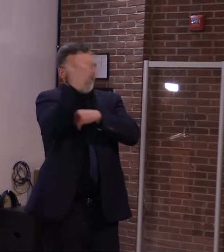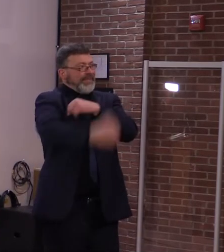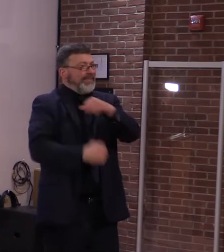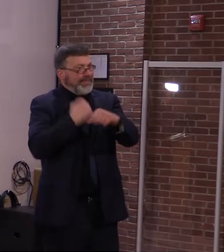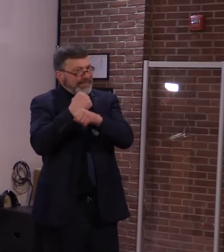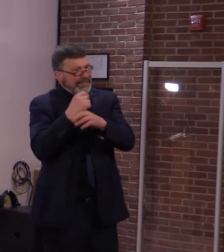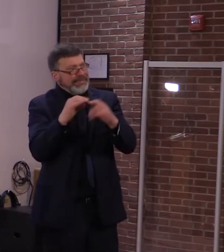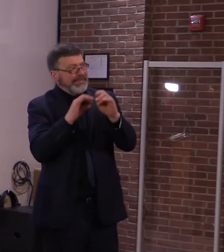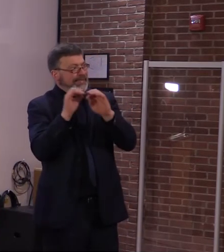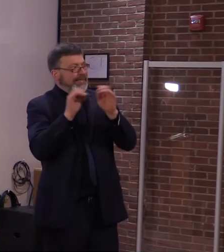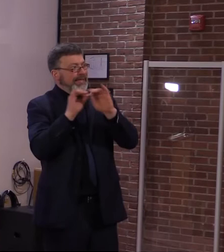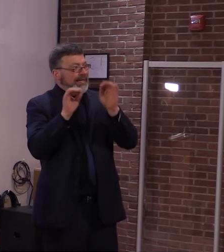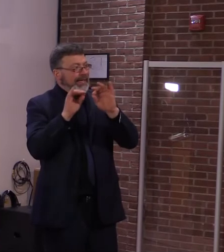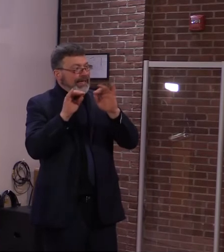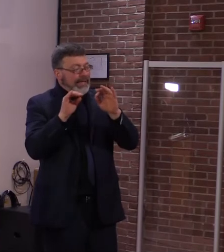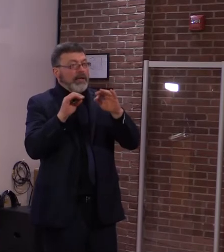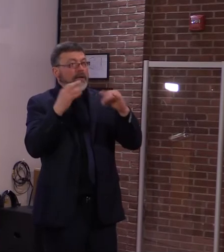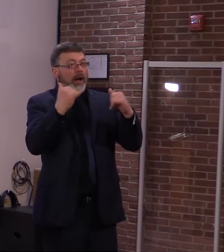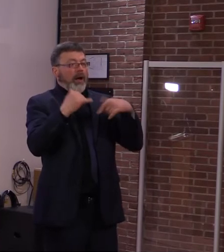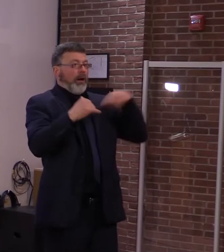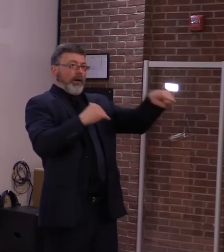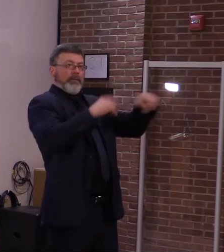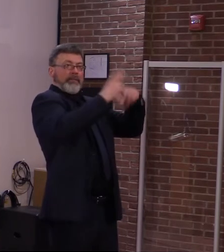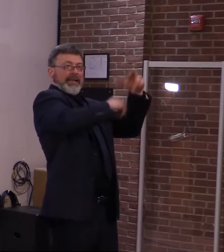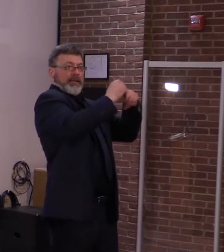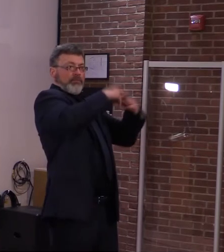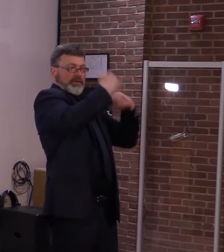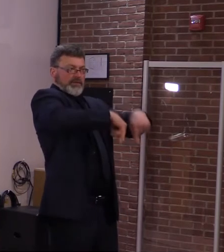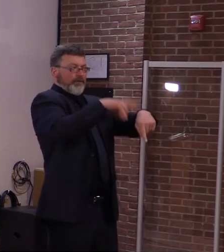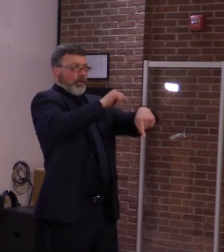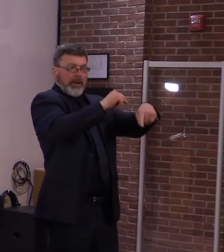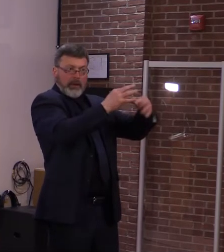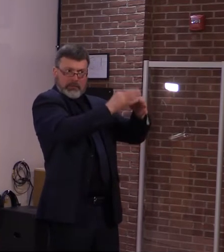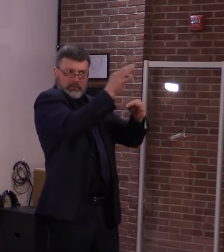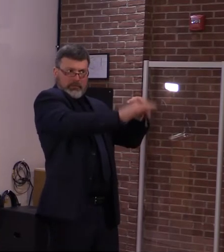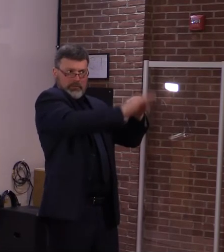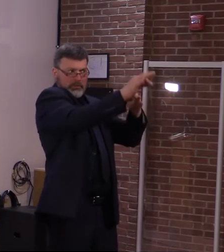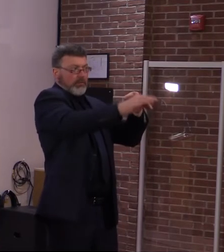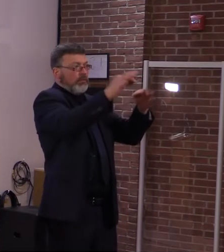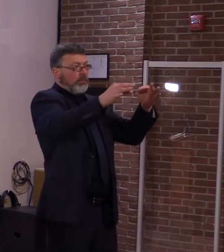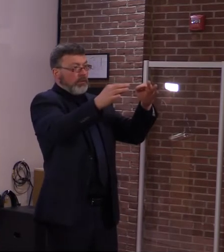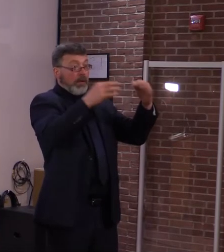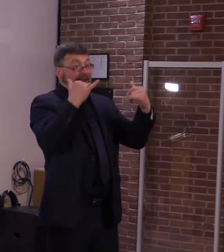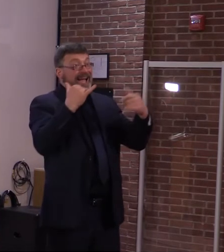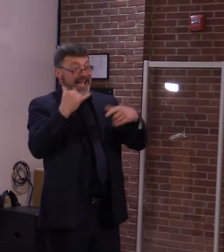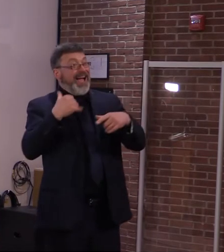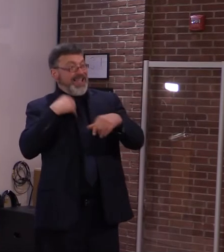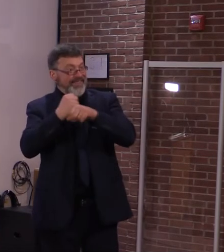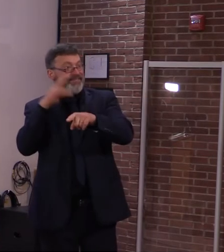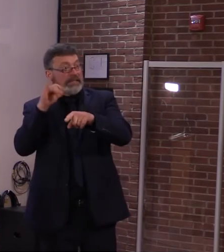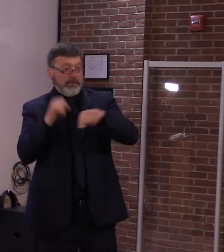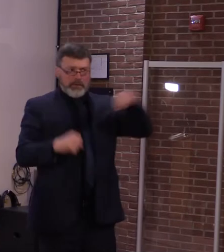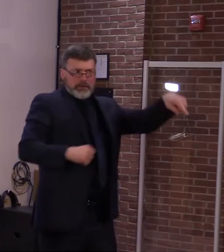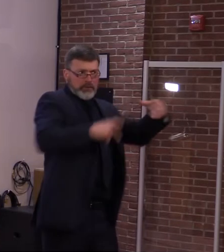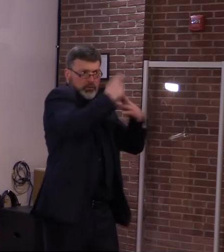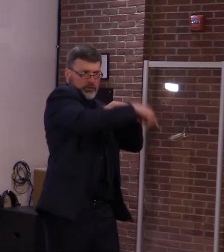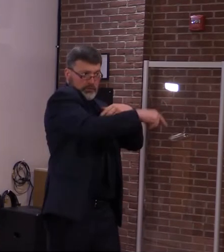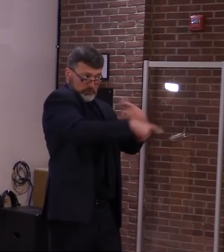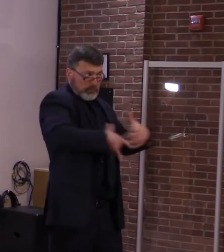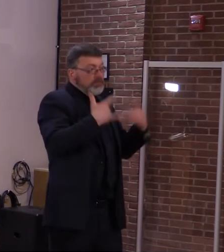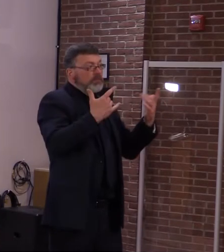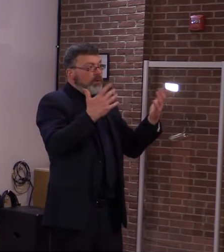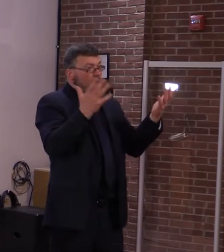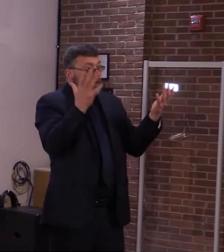the primary reason these investors, invested with the project. So it's good for the investors. It's good for the individual projects that were